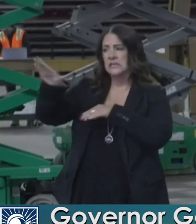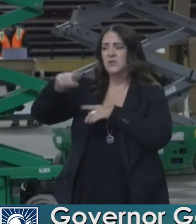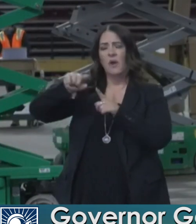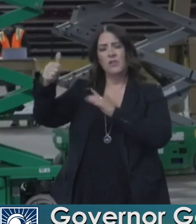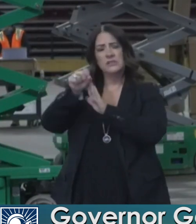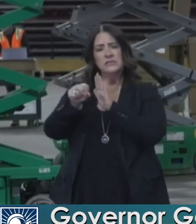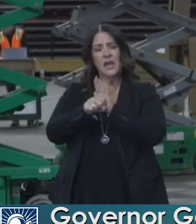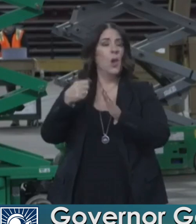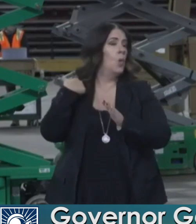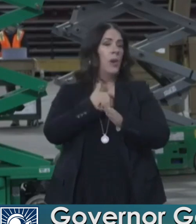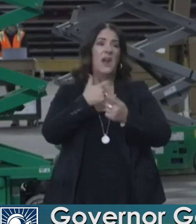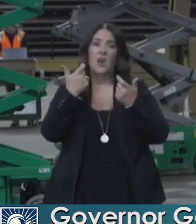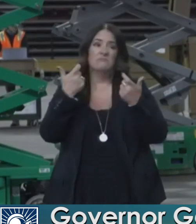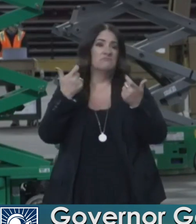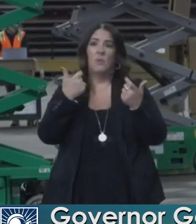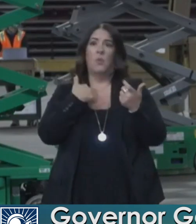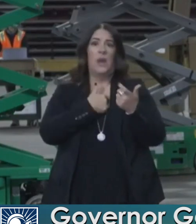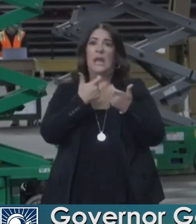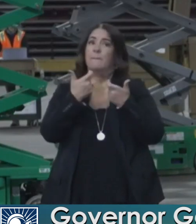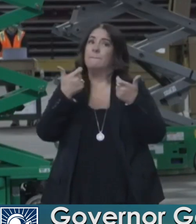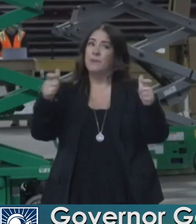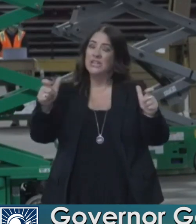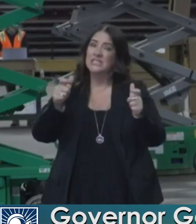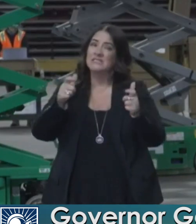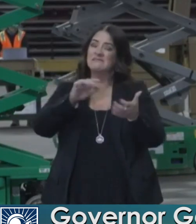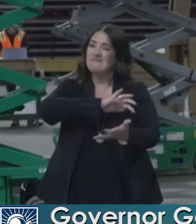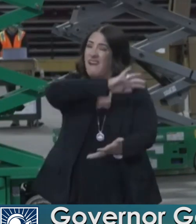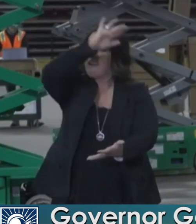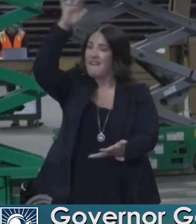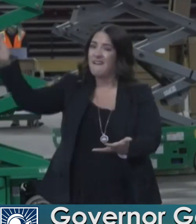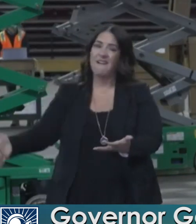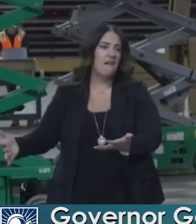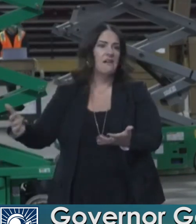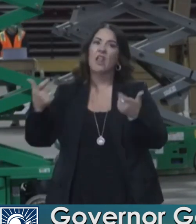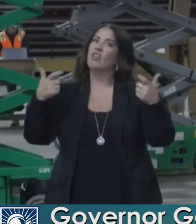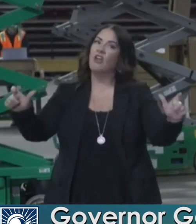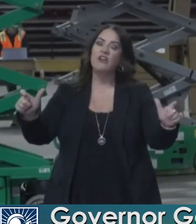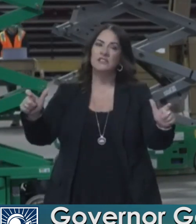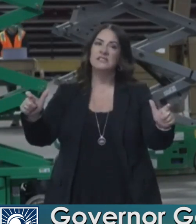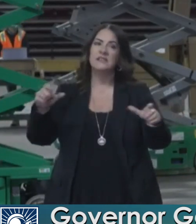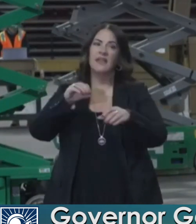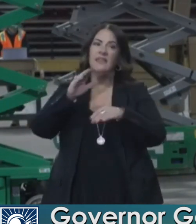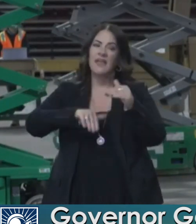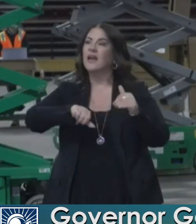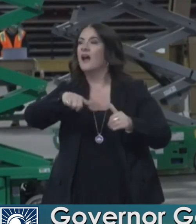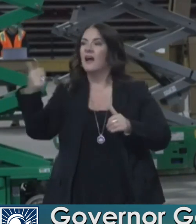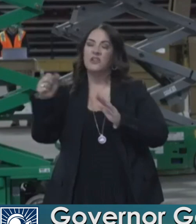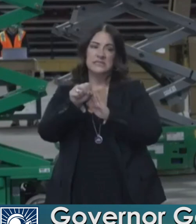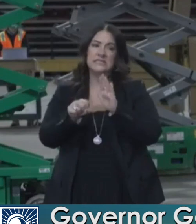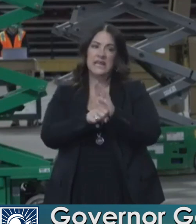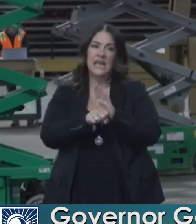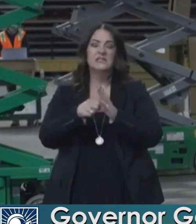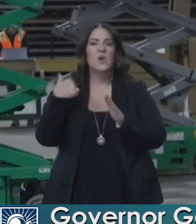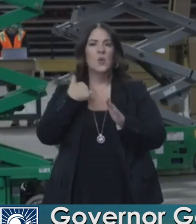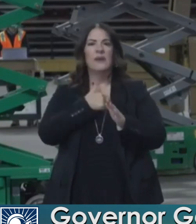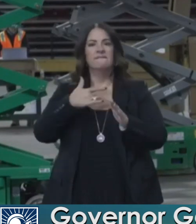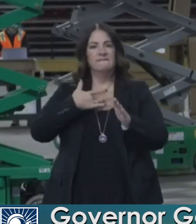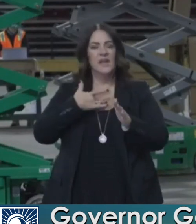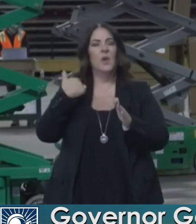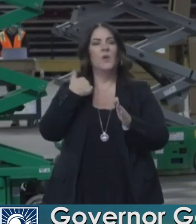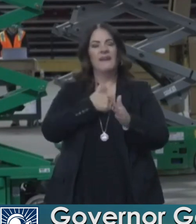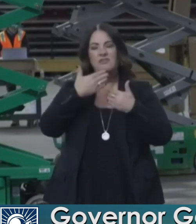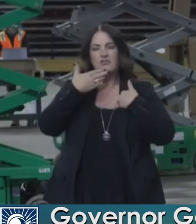major purchaser of PPE outside the federal government, the largest in the United States, so we can do things at scale. We